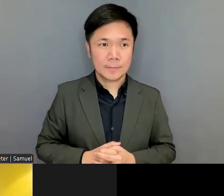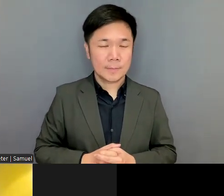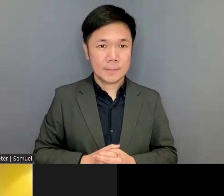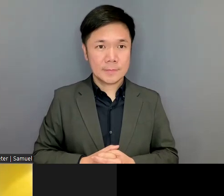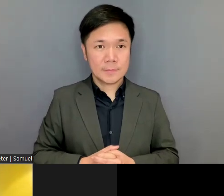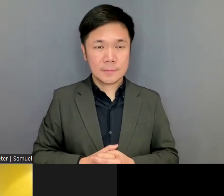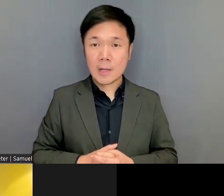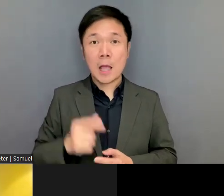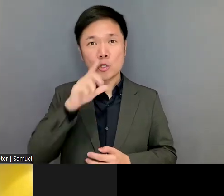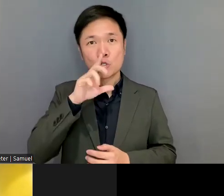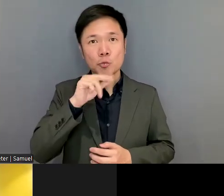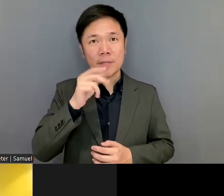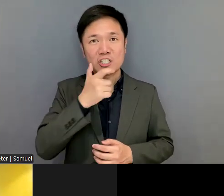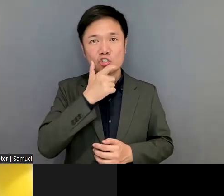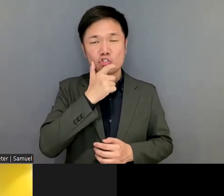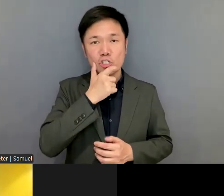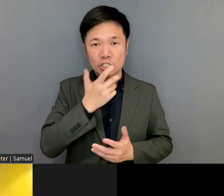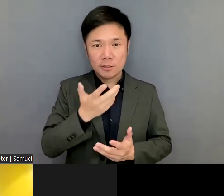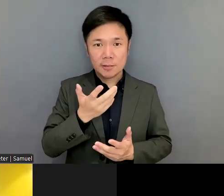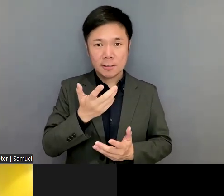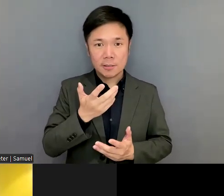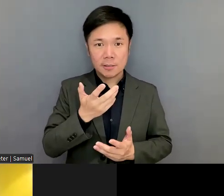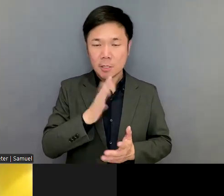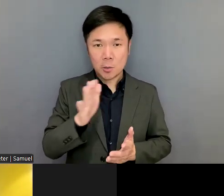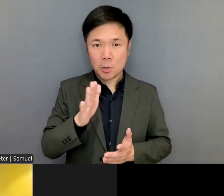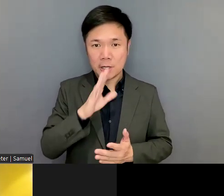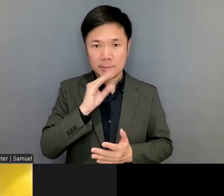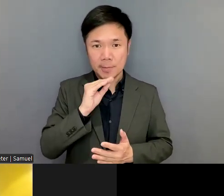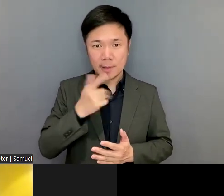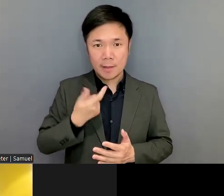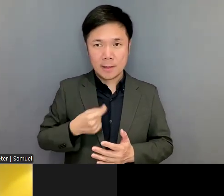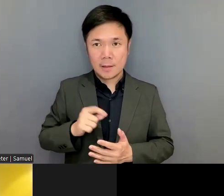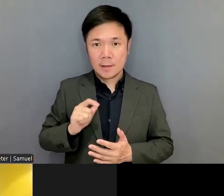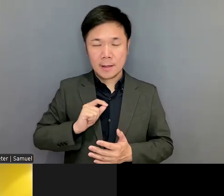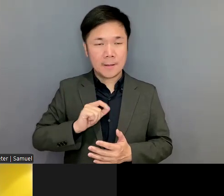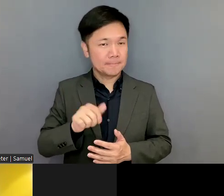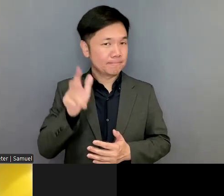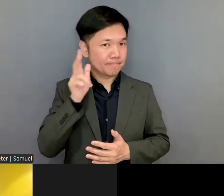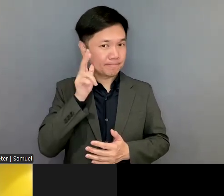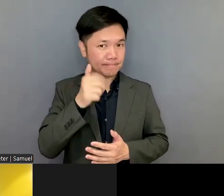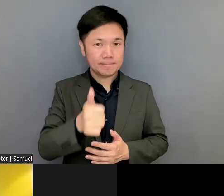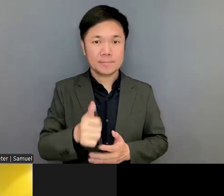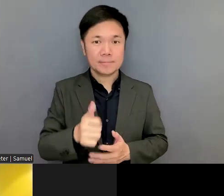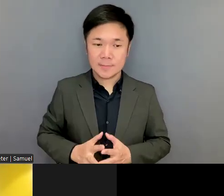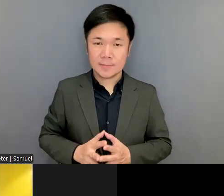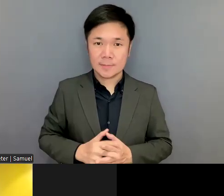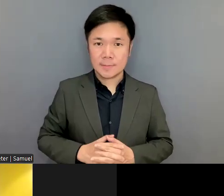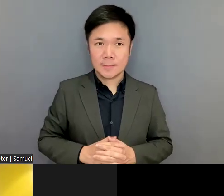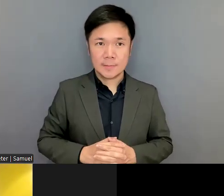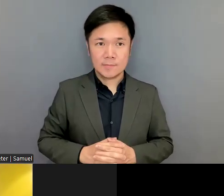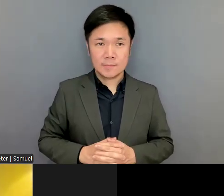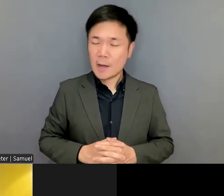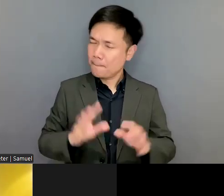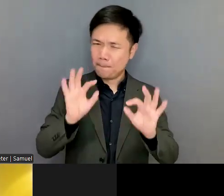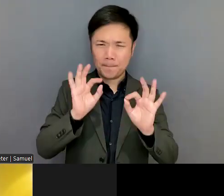el inglés, en la página de inglés. Yes, we are listening to you. Ah,